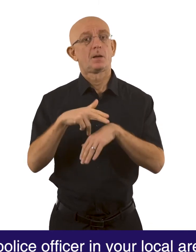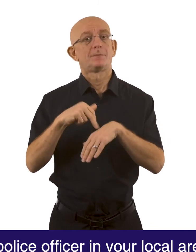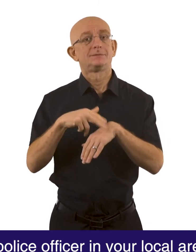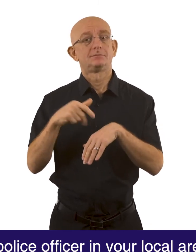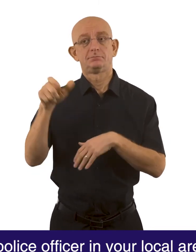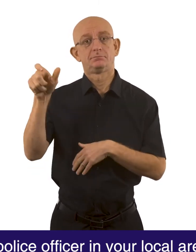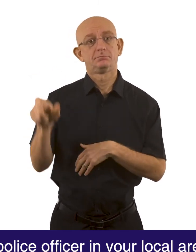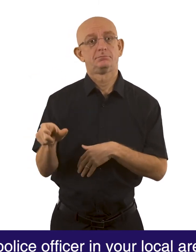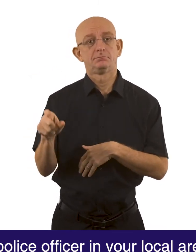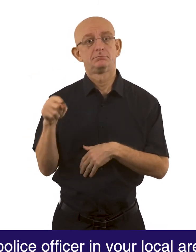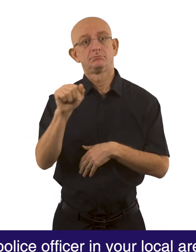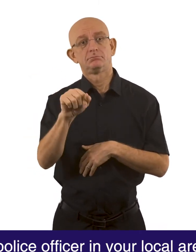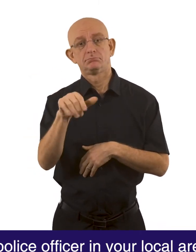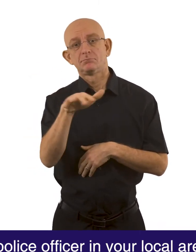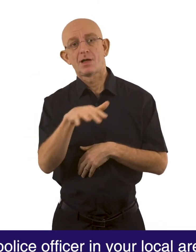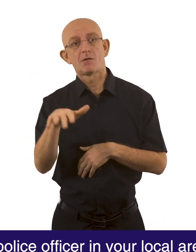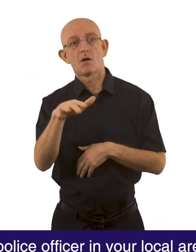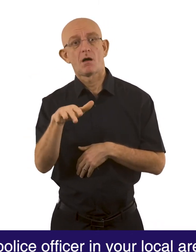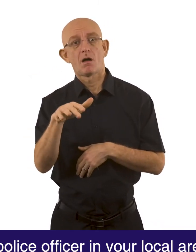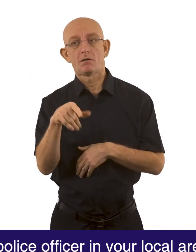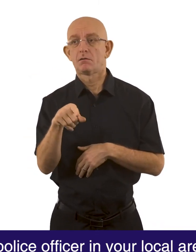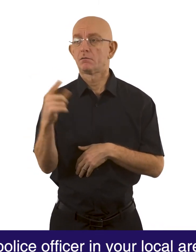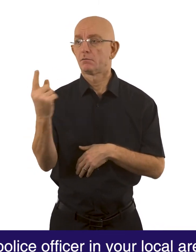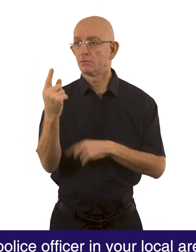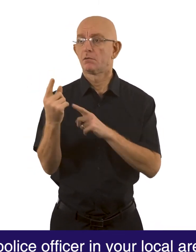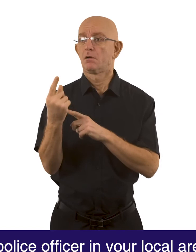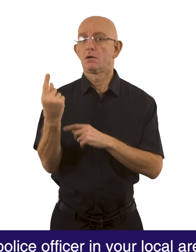A police officer in your local area.